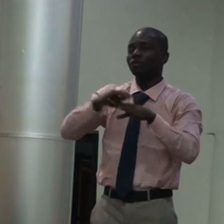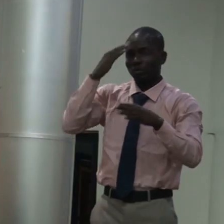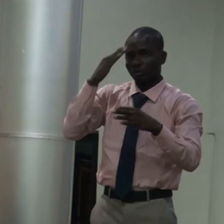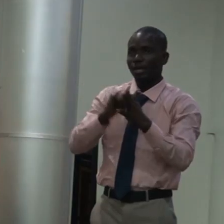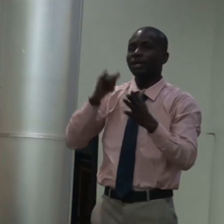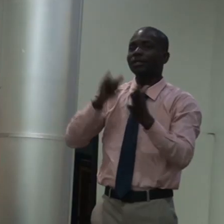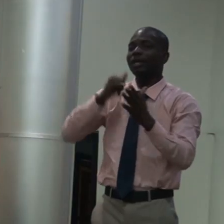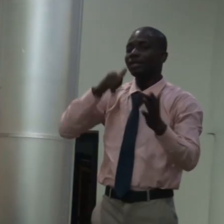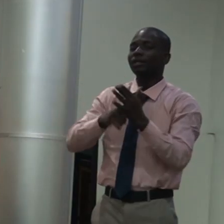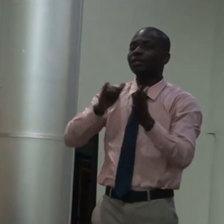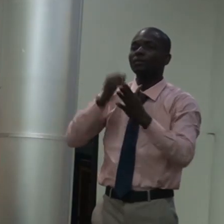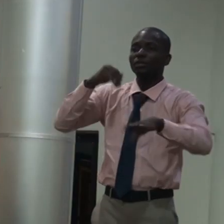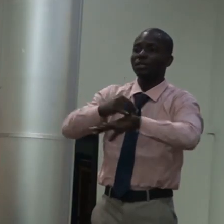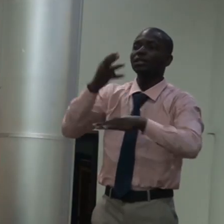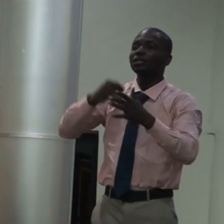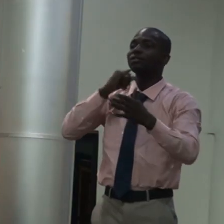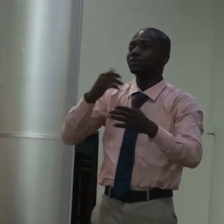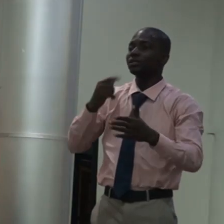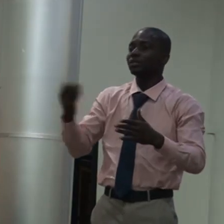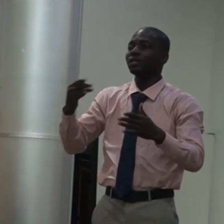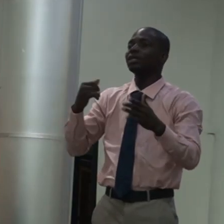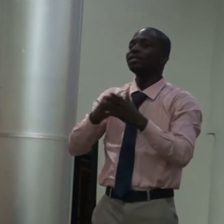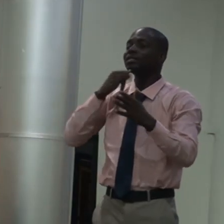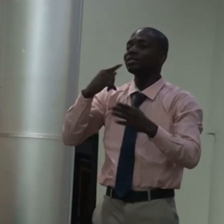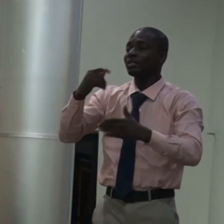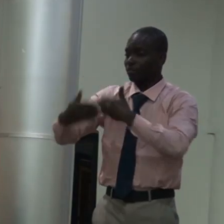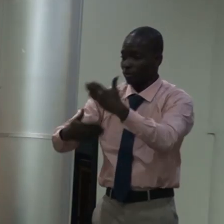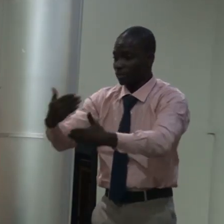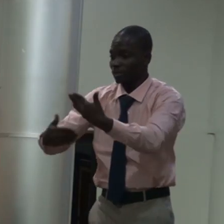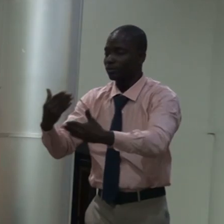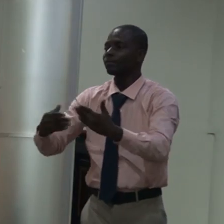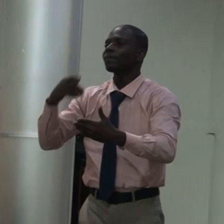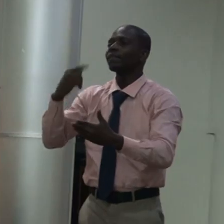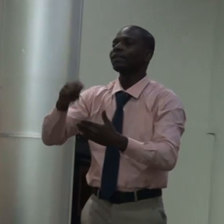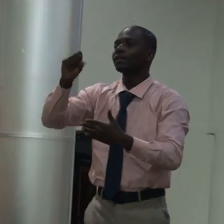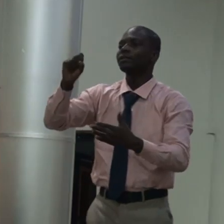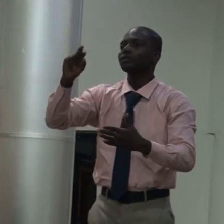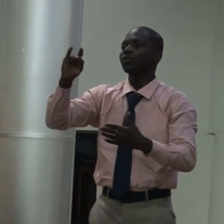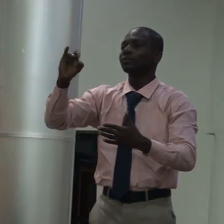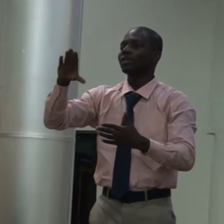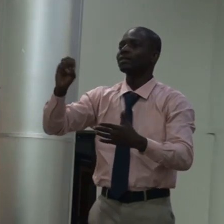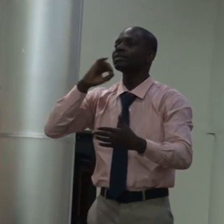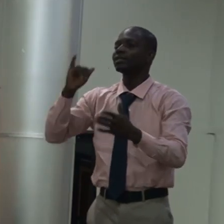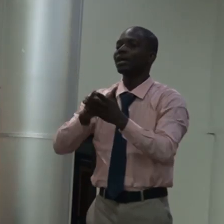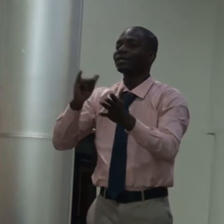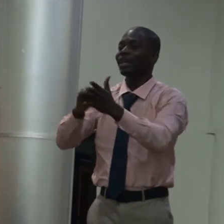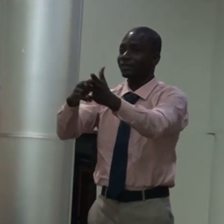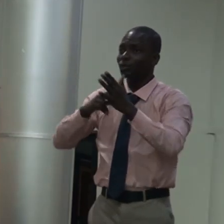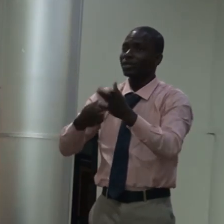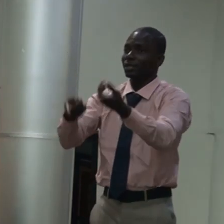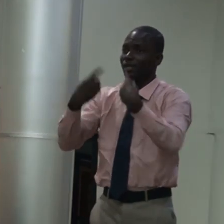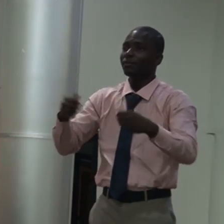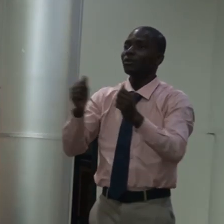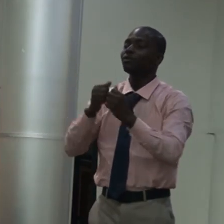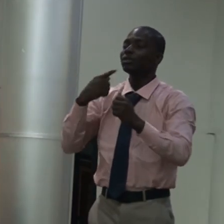that letter that was read is not the substance. That letter is the procedure. The substance is that that request came